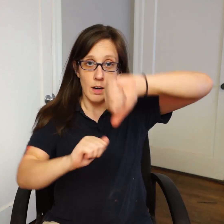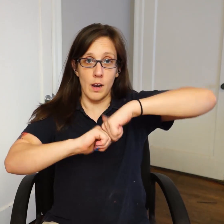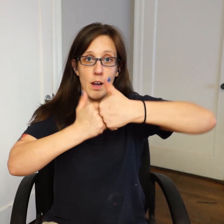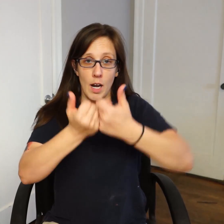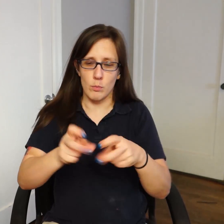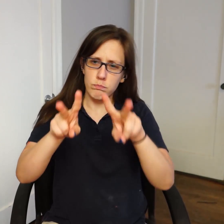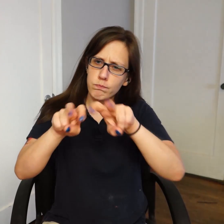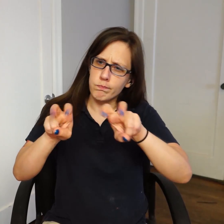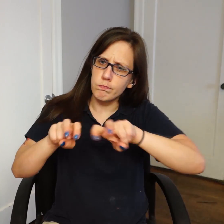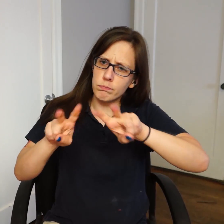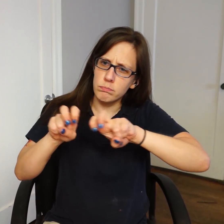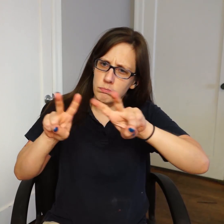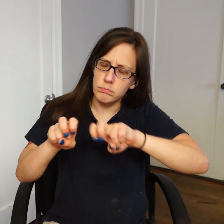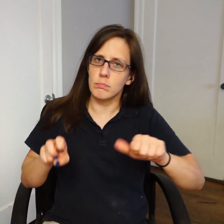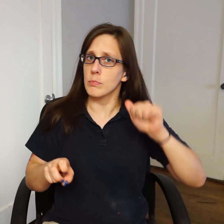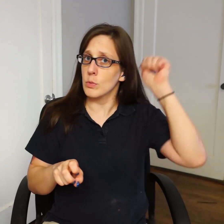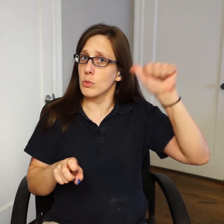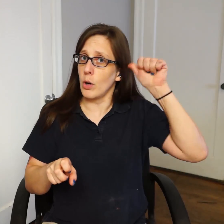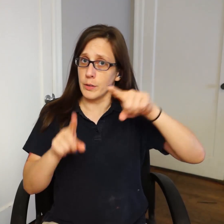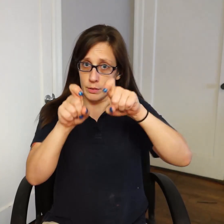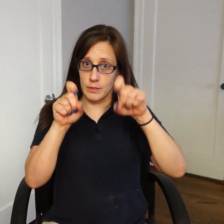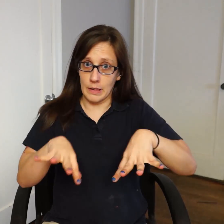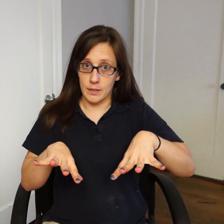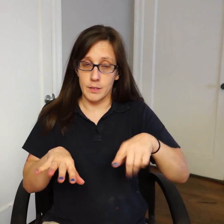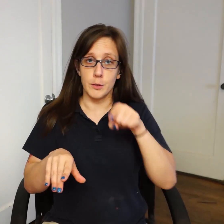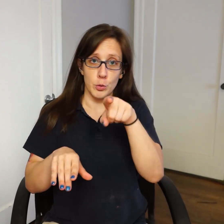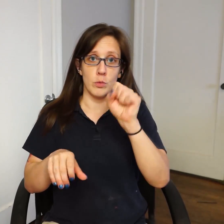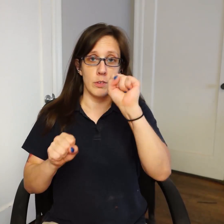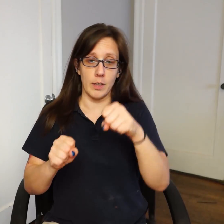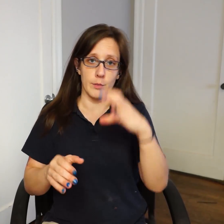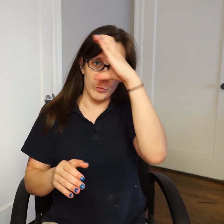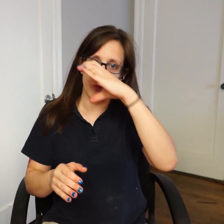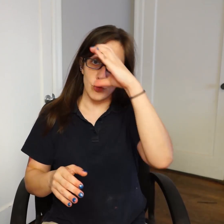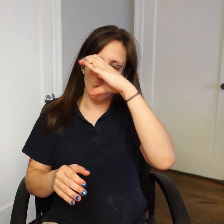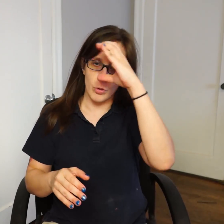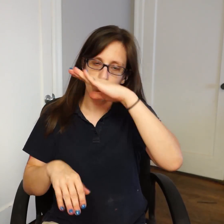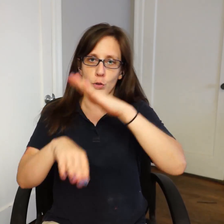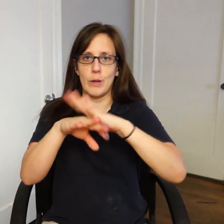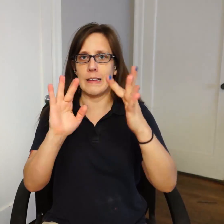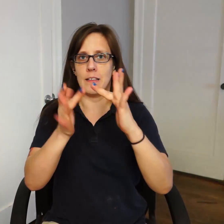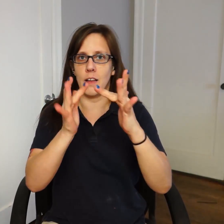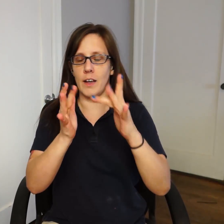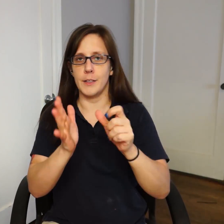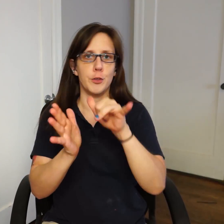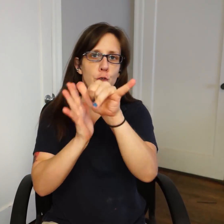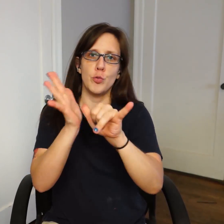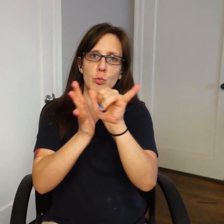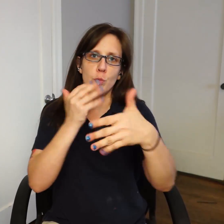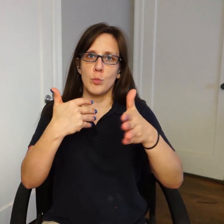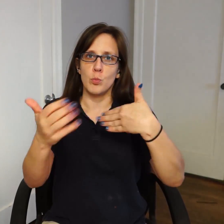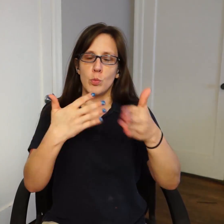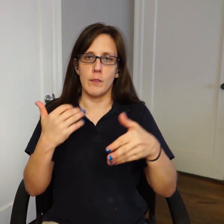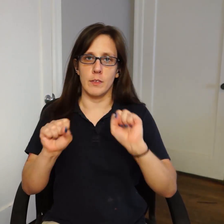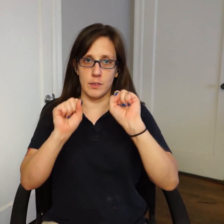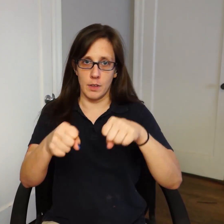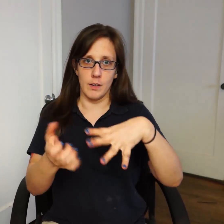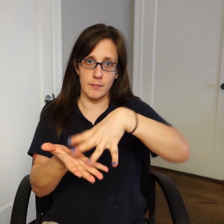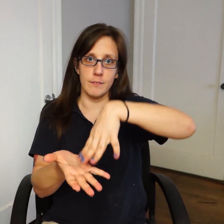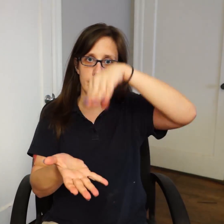If you're interested in understanding how to analyze an audiogram, there are sites online like on YouTube where you can search and find so you can learn